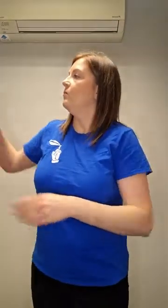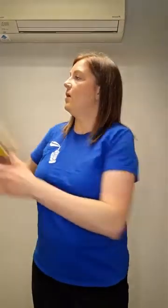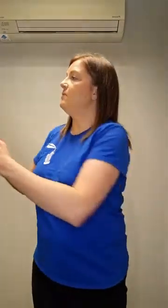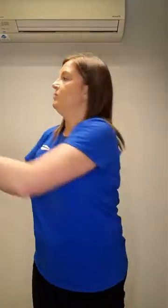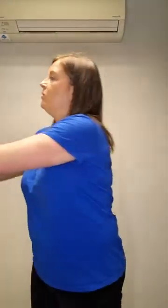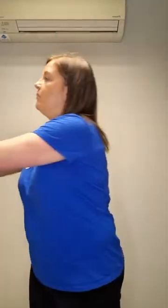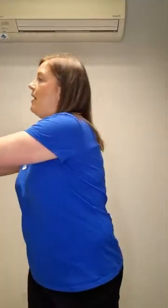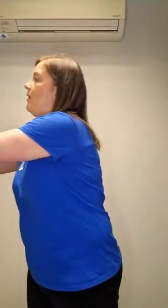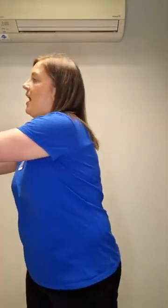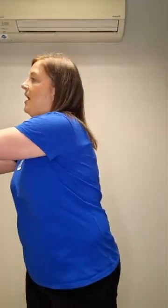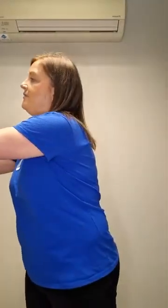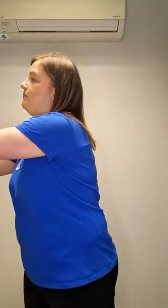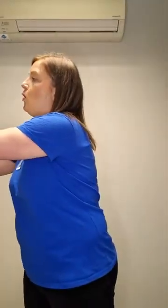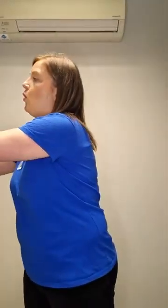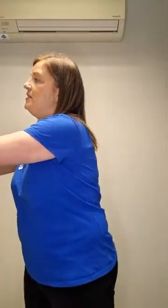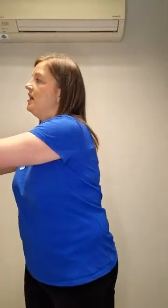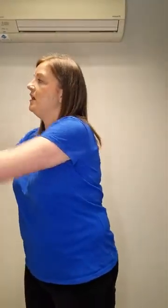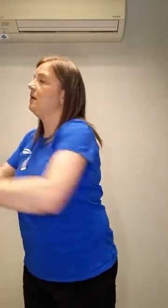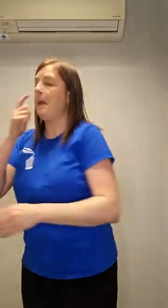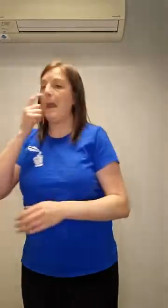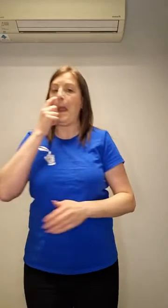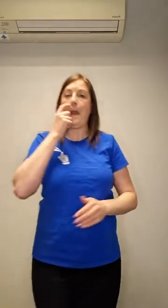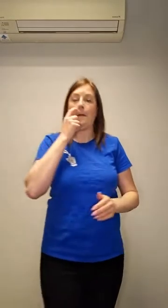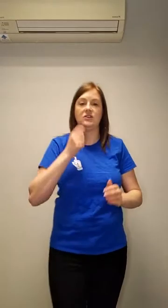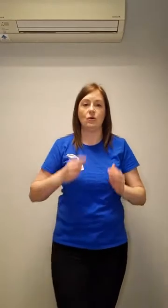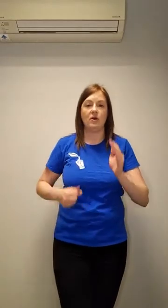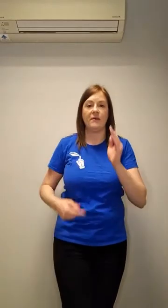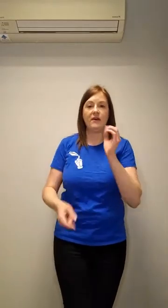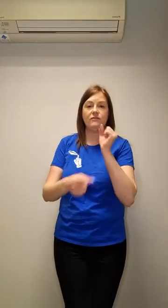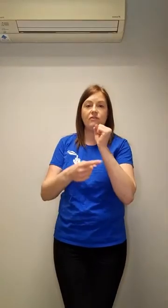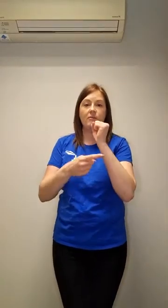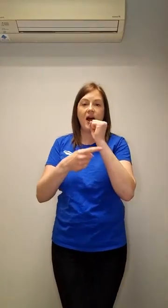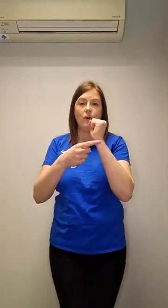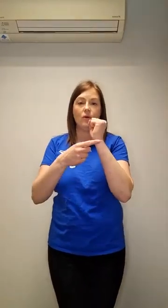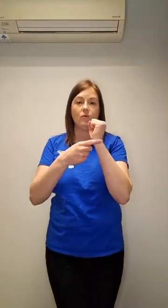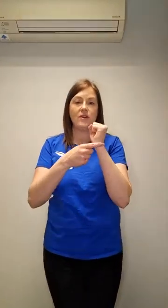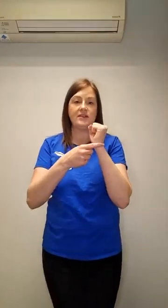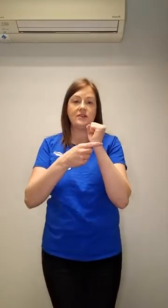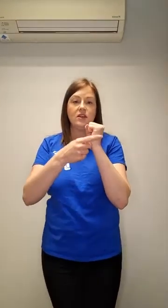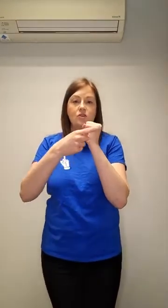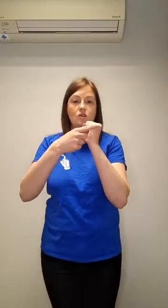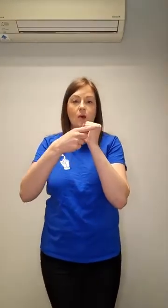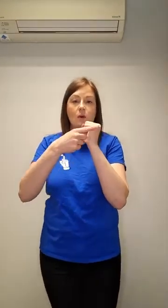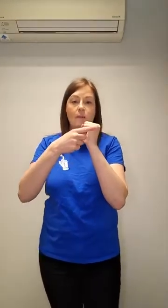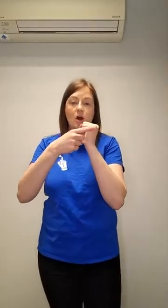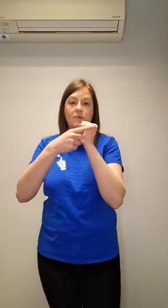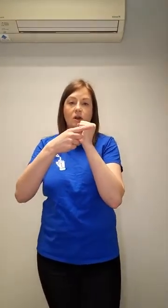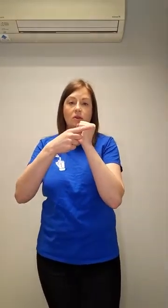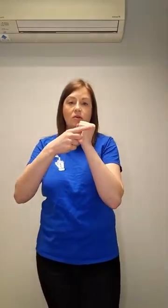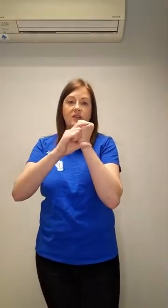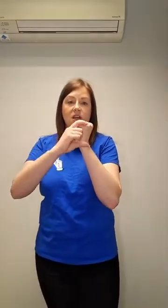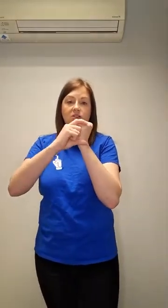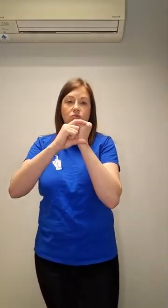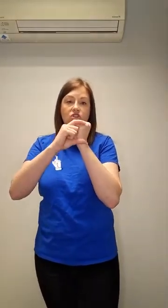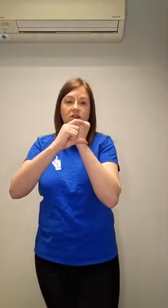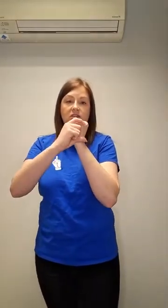When we talk about hands pointing, we talk about it from our wrist to our palm knuckles. So just